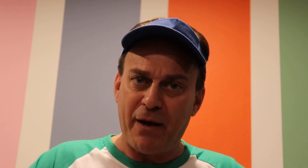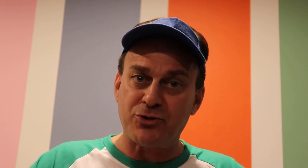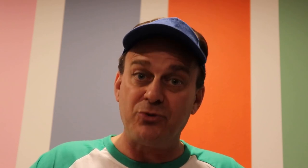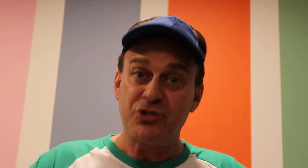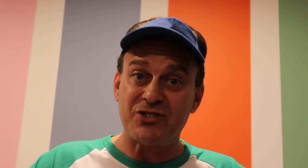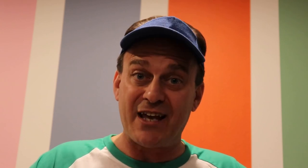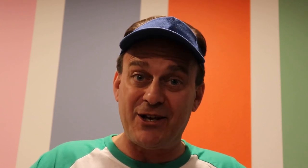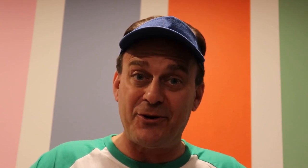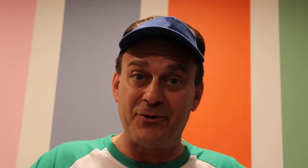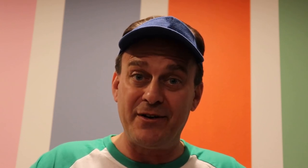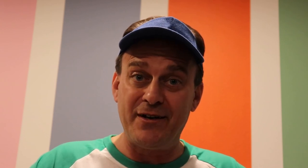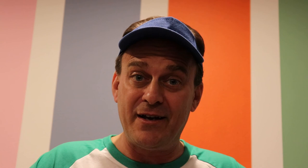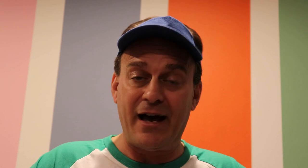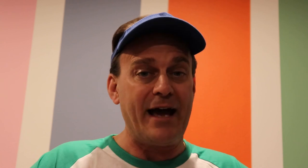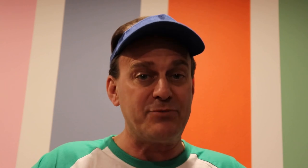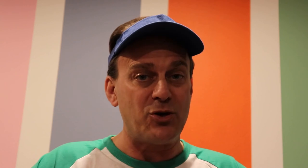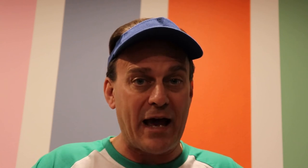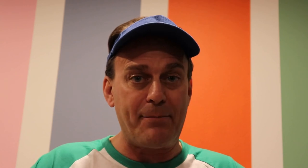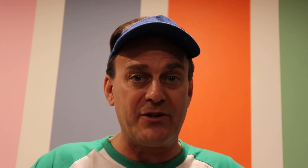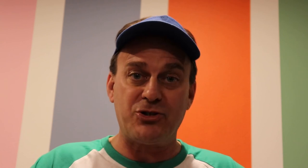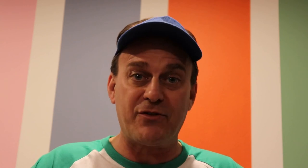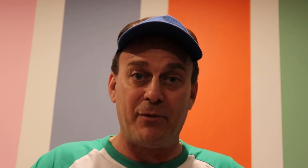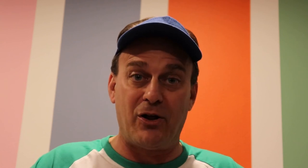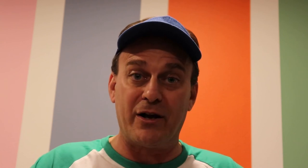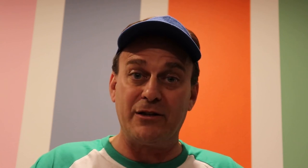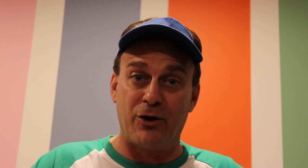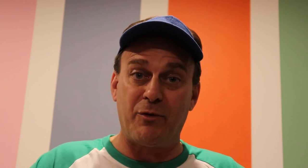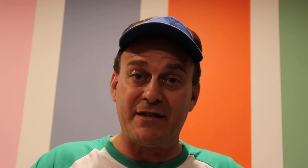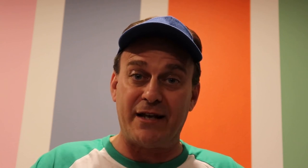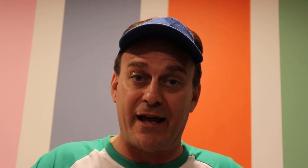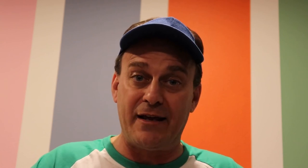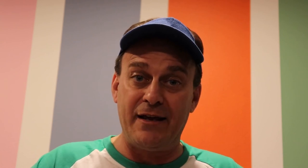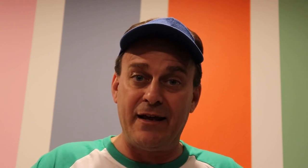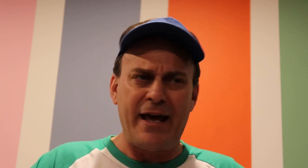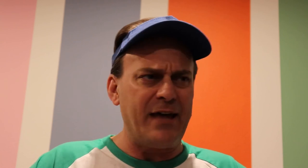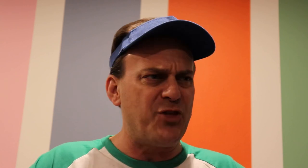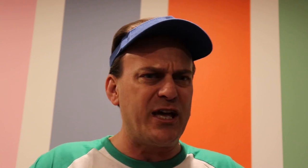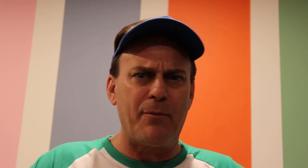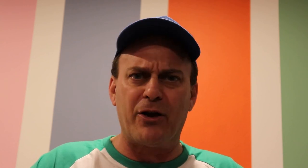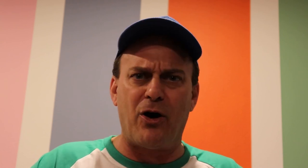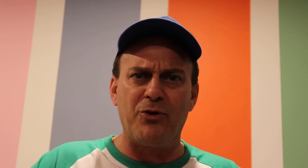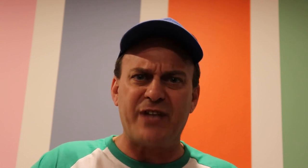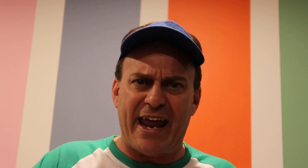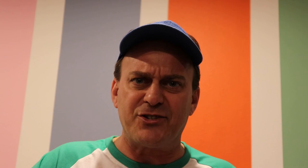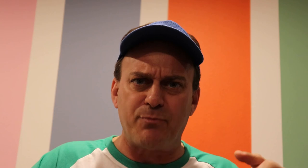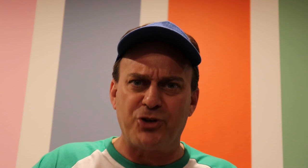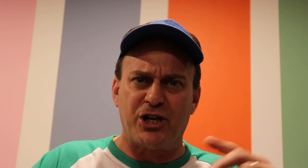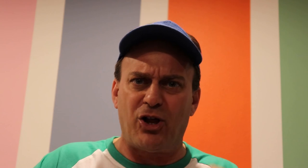Special just like you. I am so happy that you've come along and learned with me today. And thinking about all those ants marching along